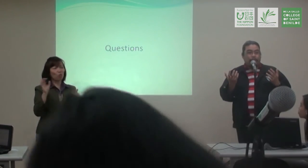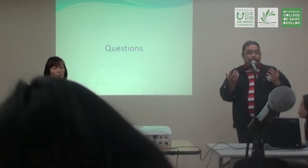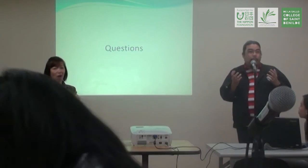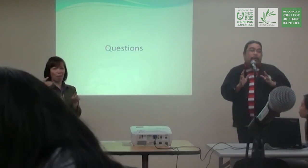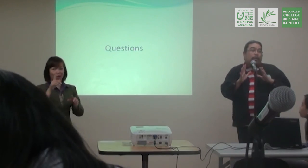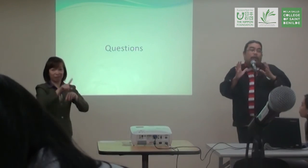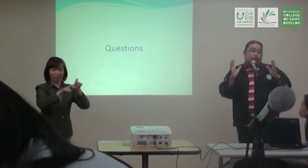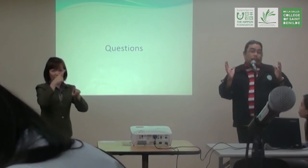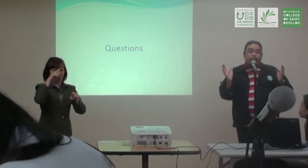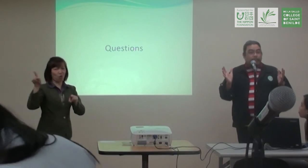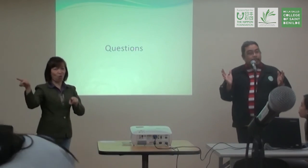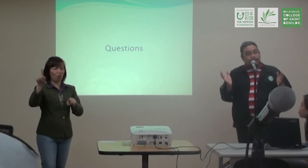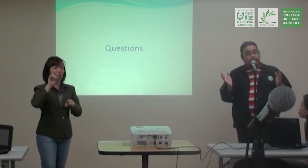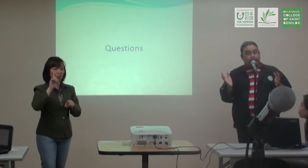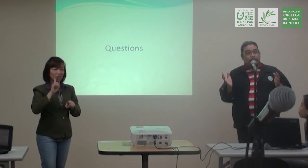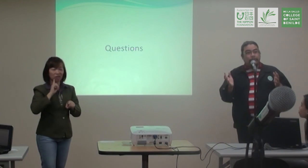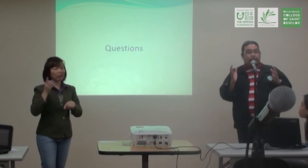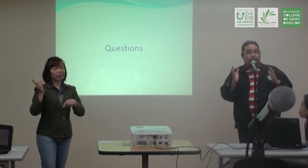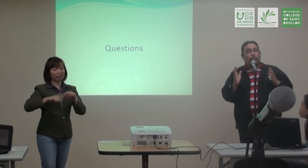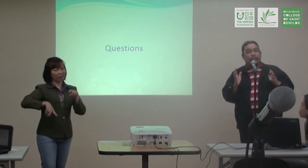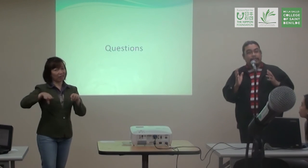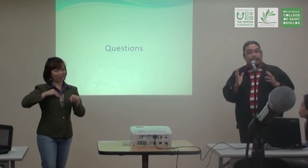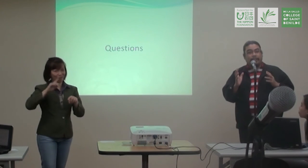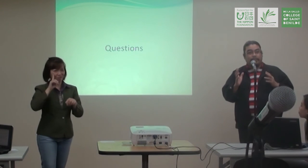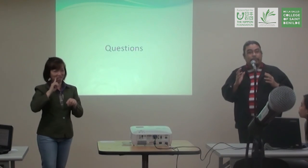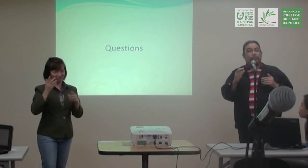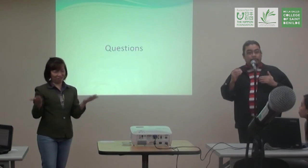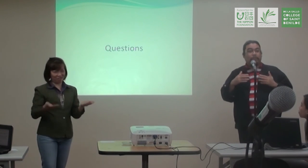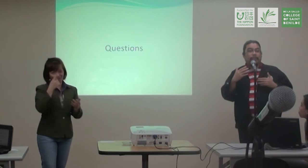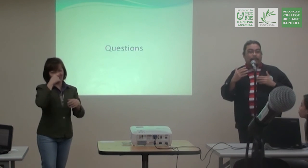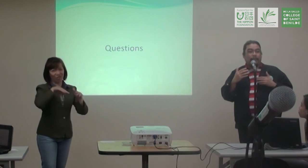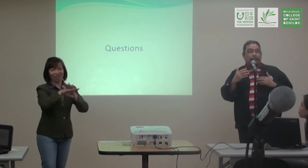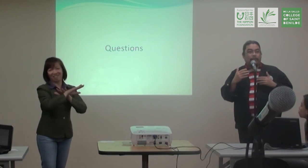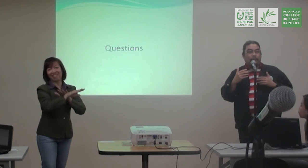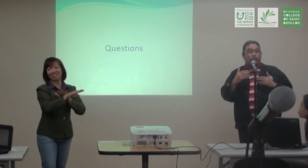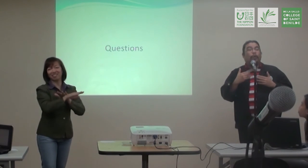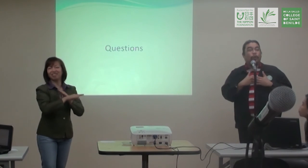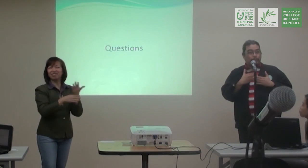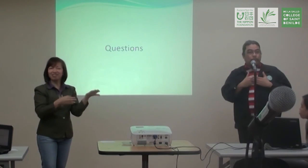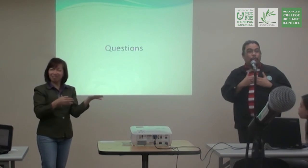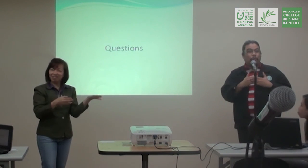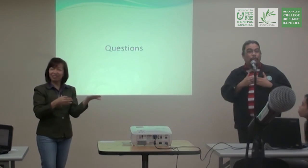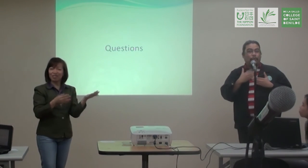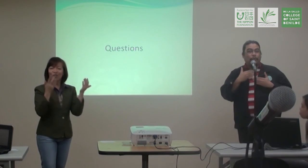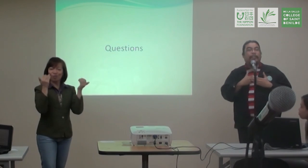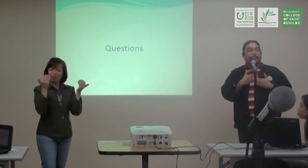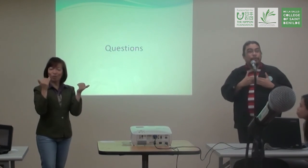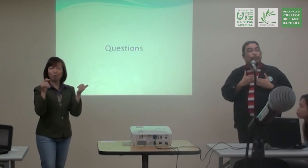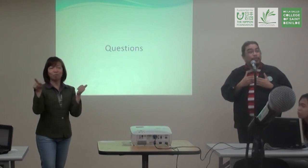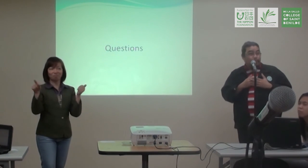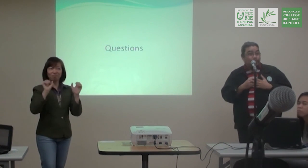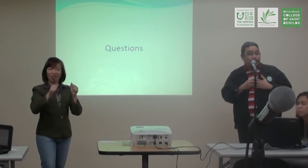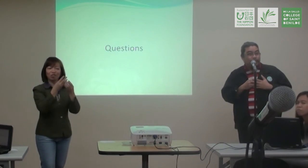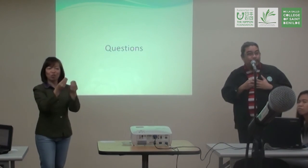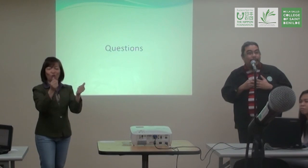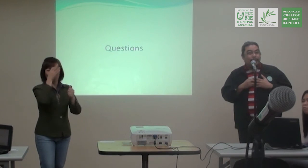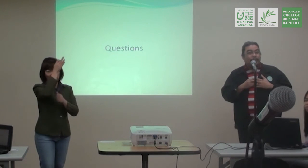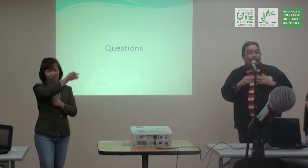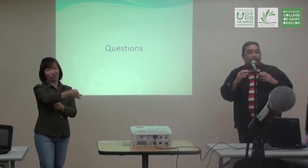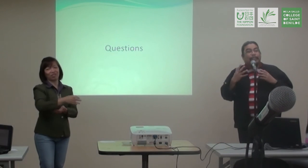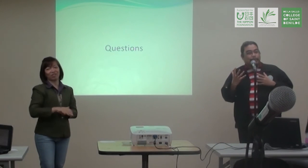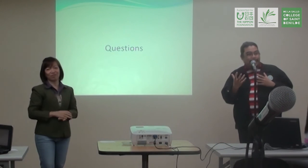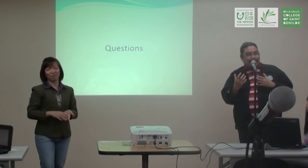any exam for them, we won't accept it. So that's one thing that we hope to address in the